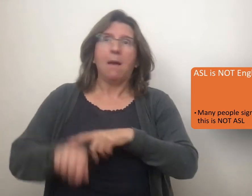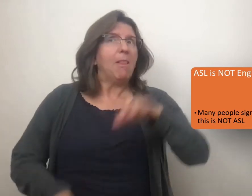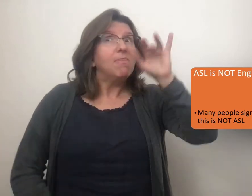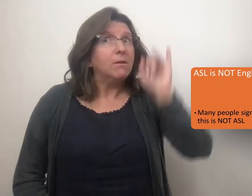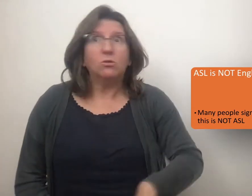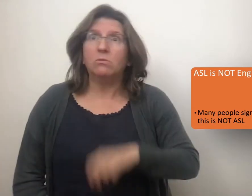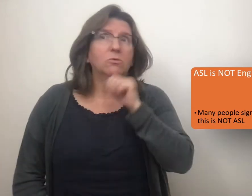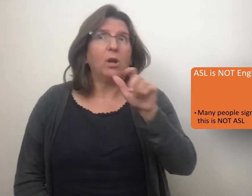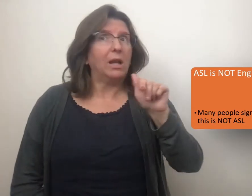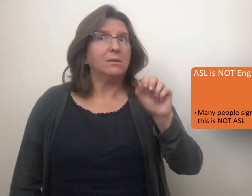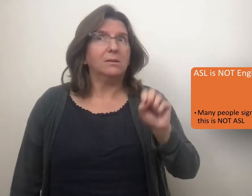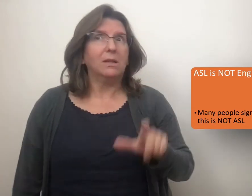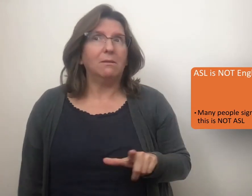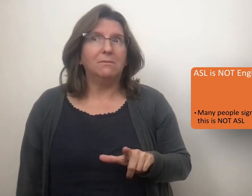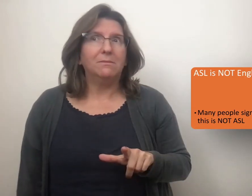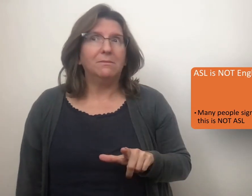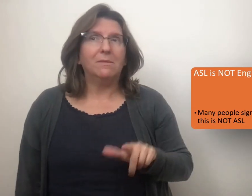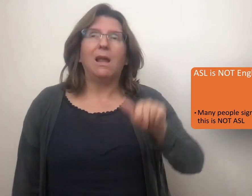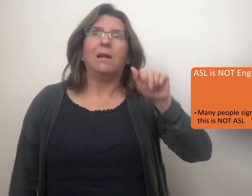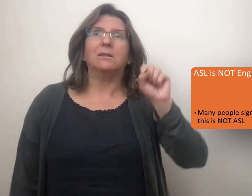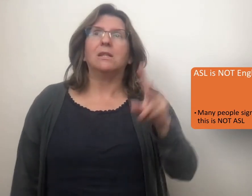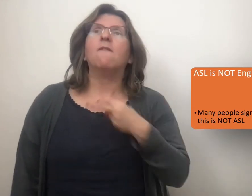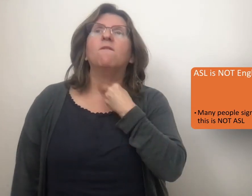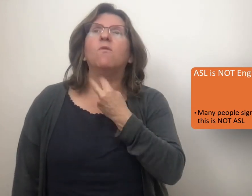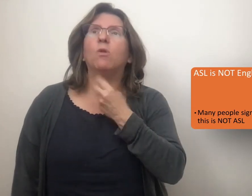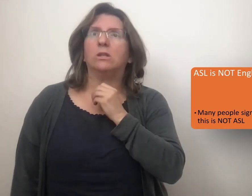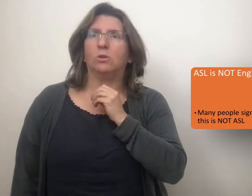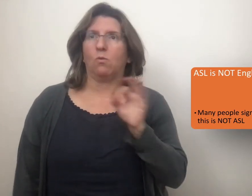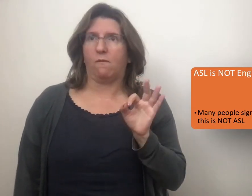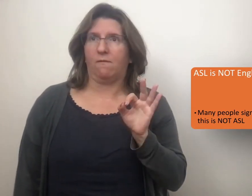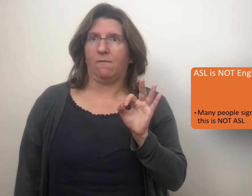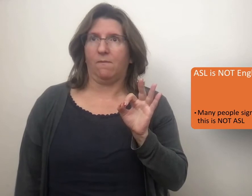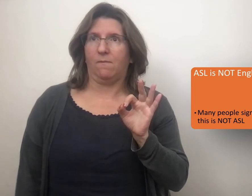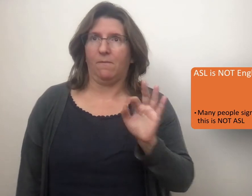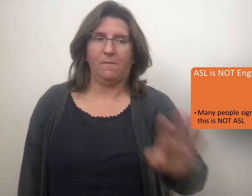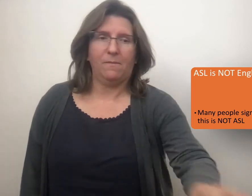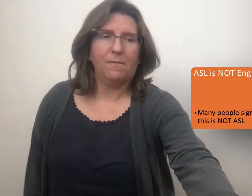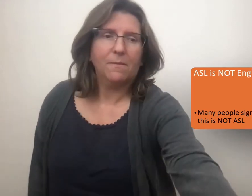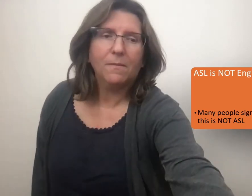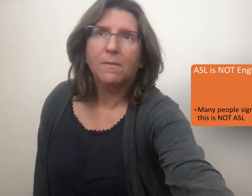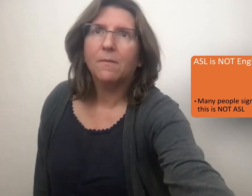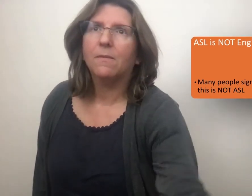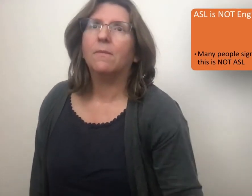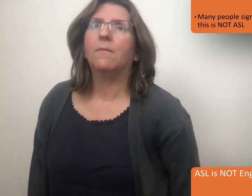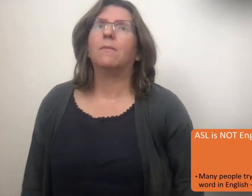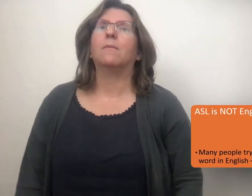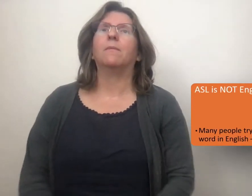and talking at the same time are not using ASL. ASL can only be produced when the signer's voice is